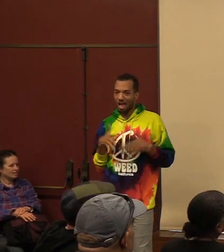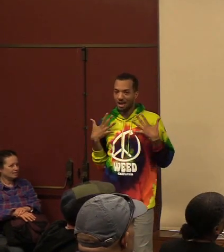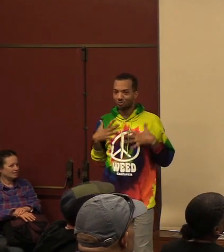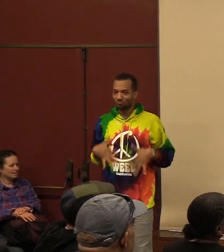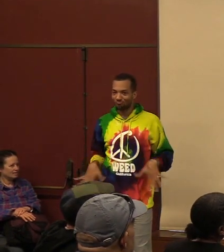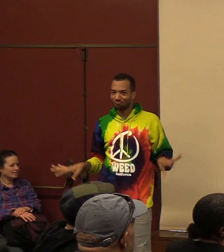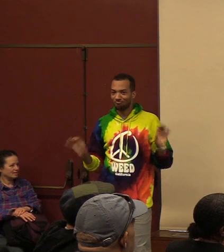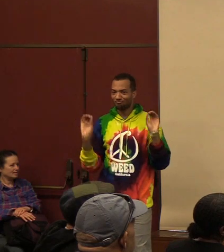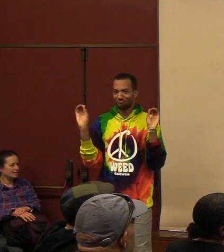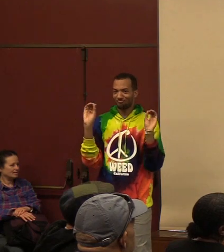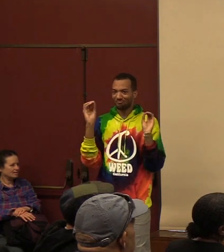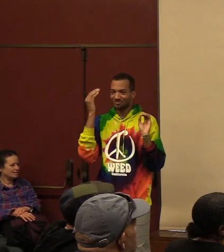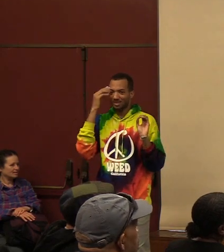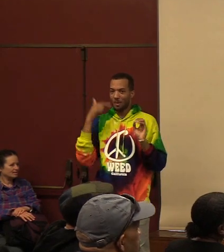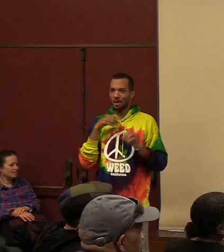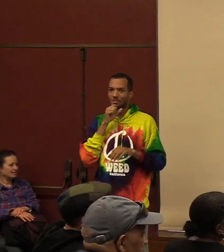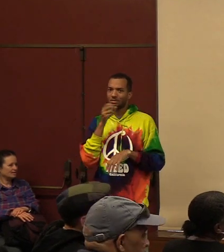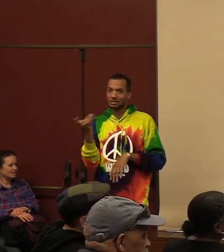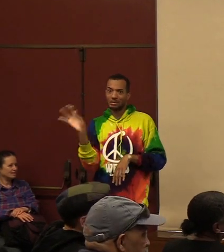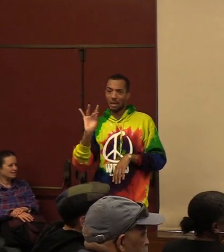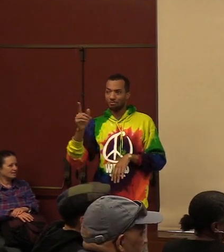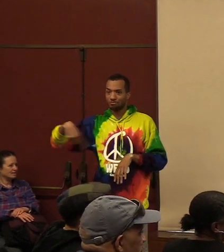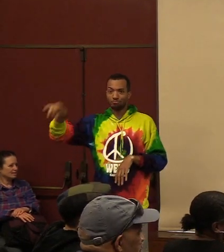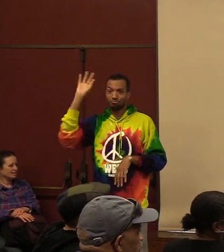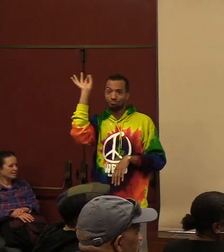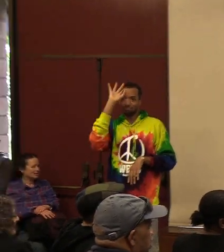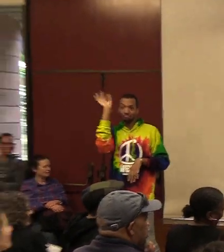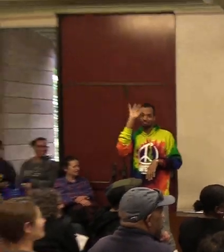and don't nobody know I'm 68.